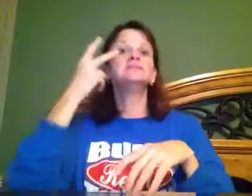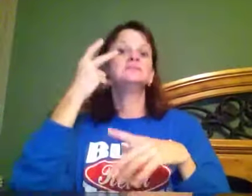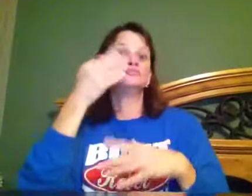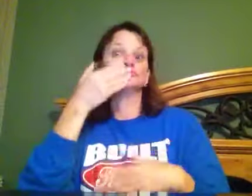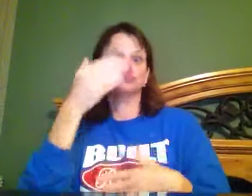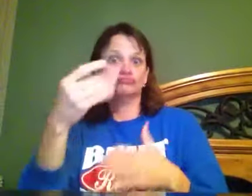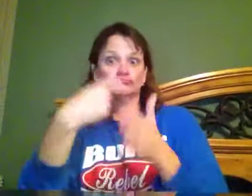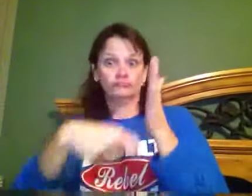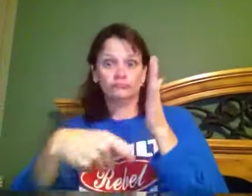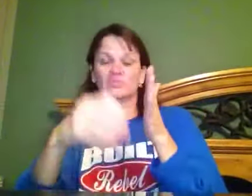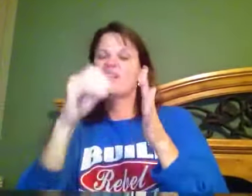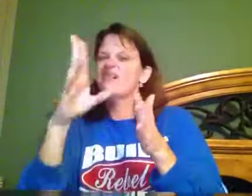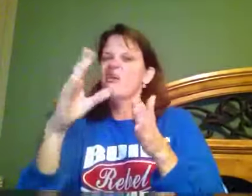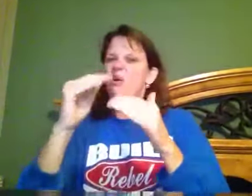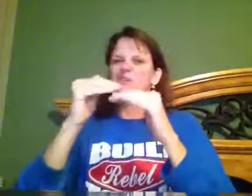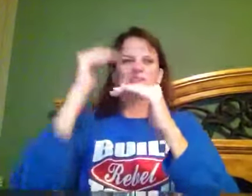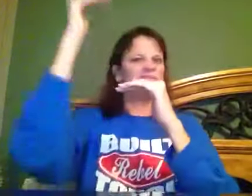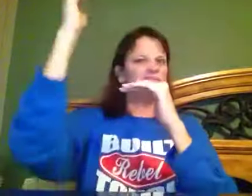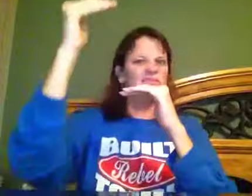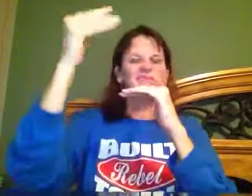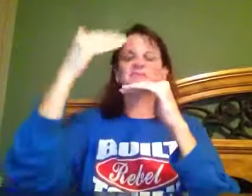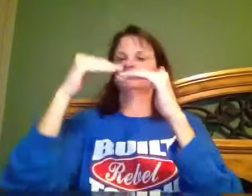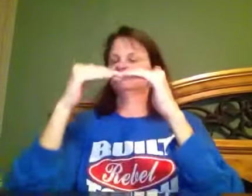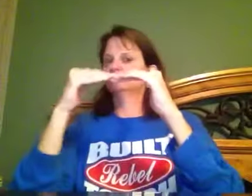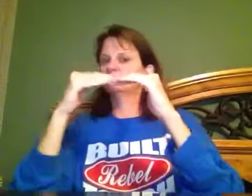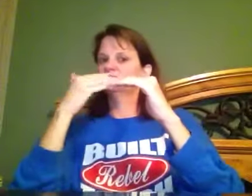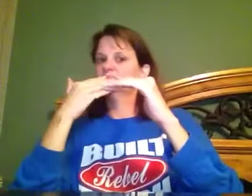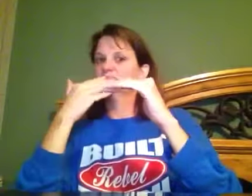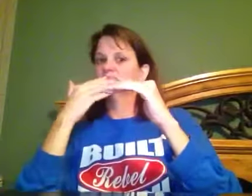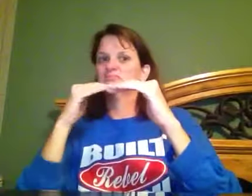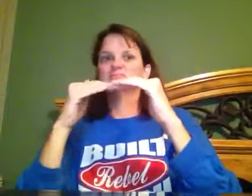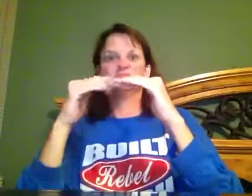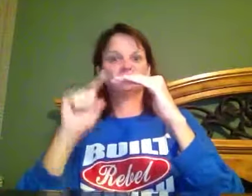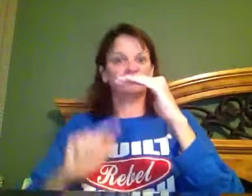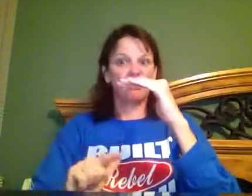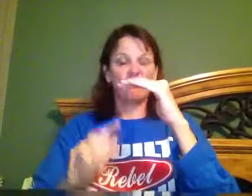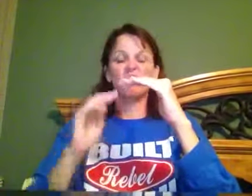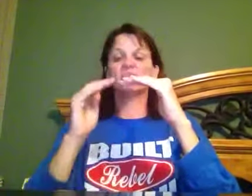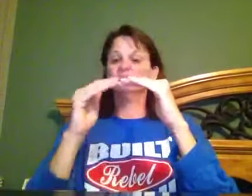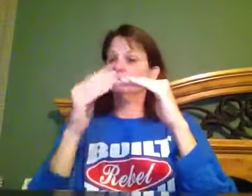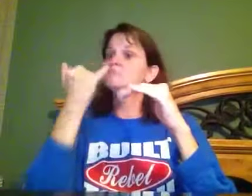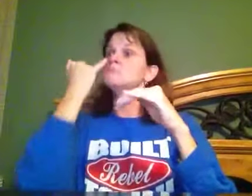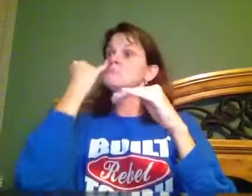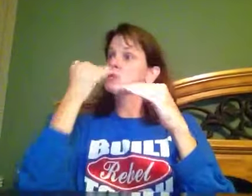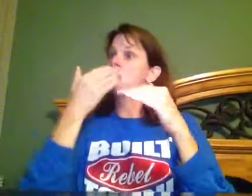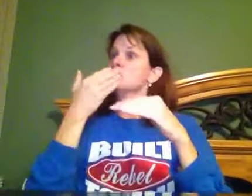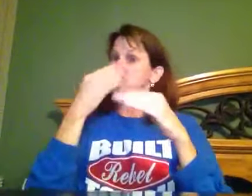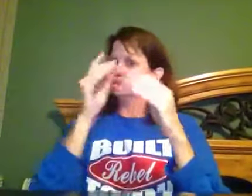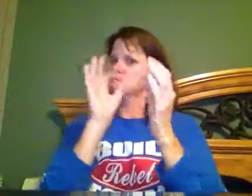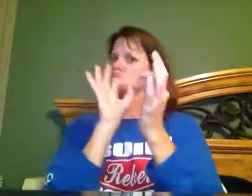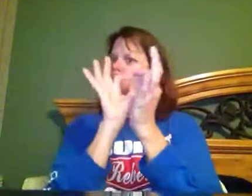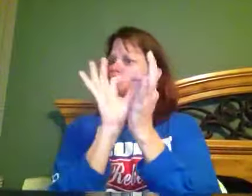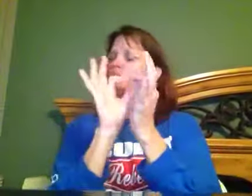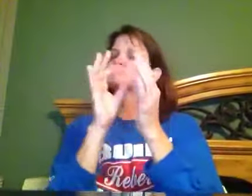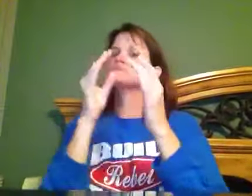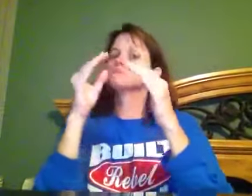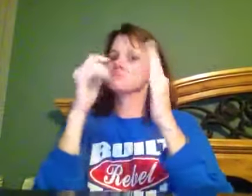contract and buy that home. If it's overpriced or at the right price, you want to consider if it is within your price